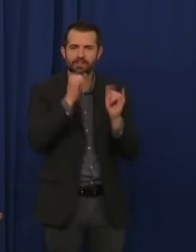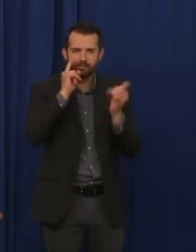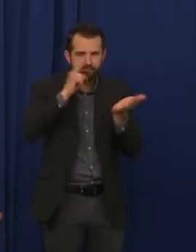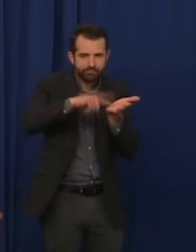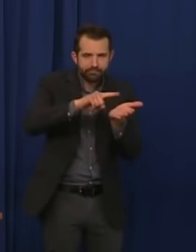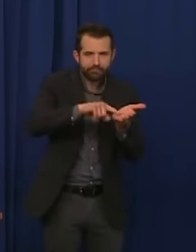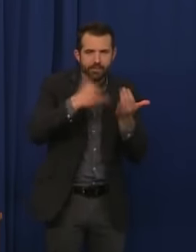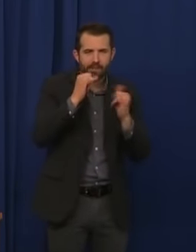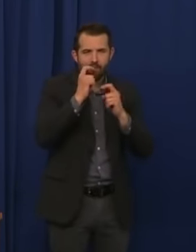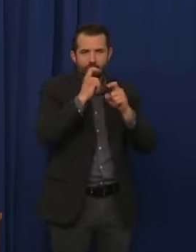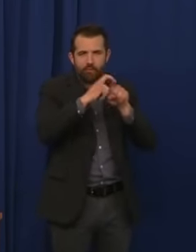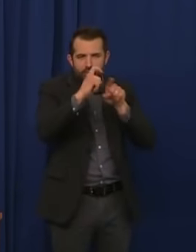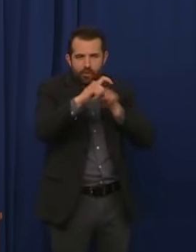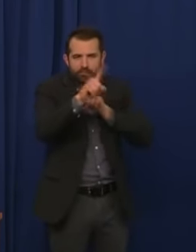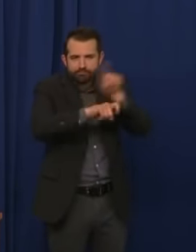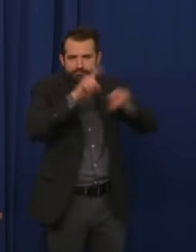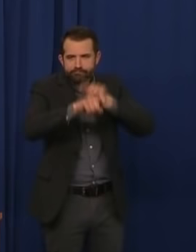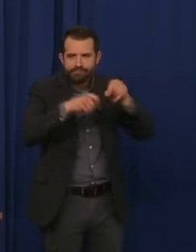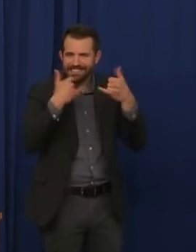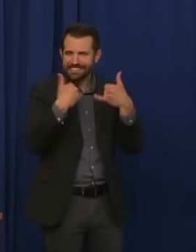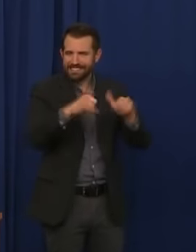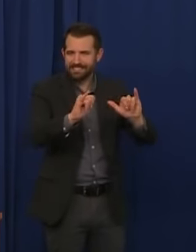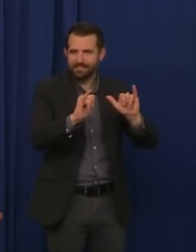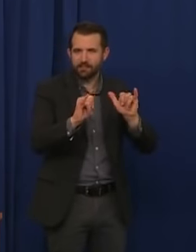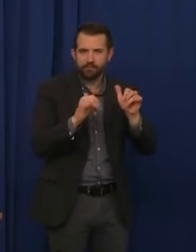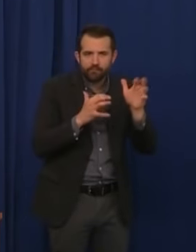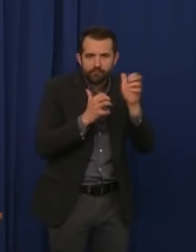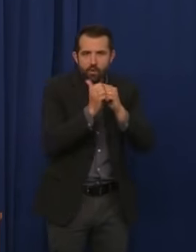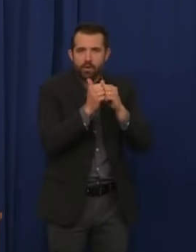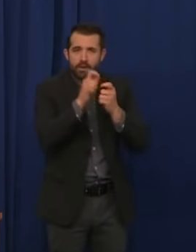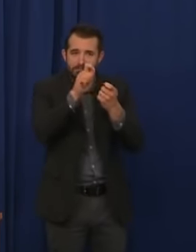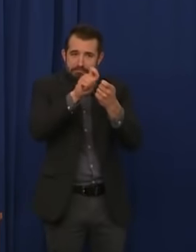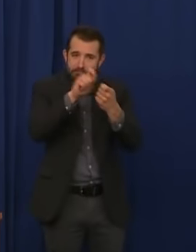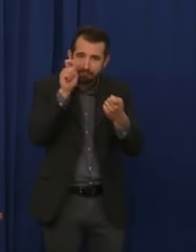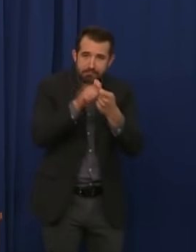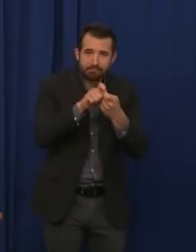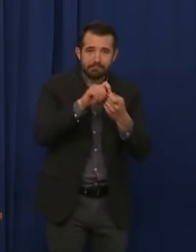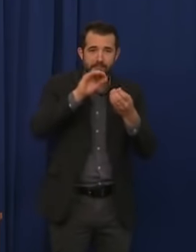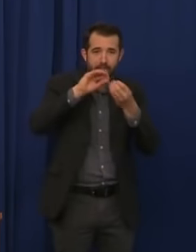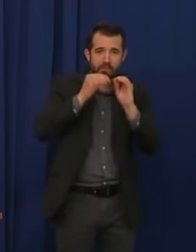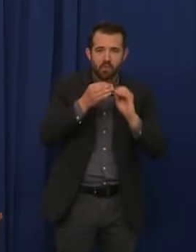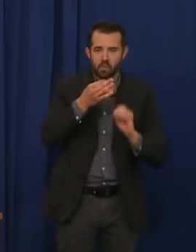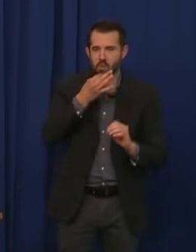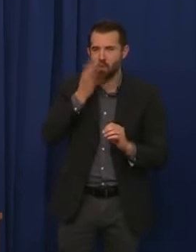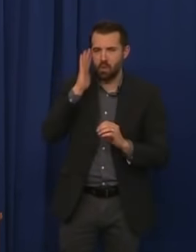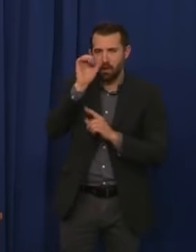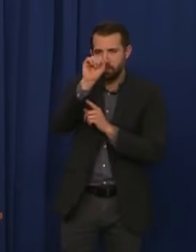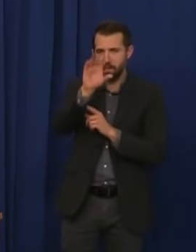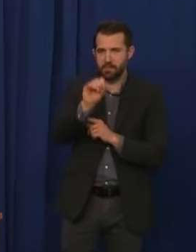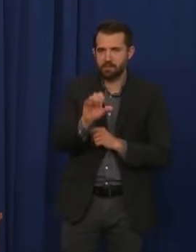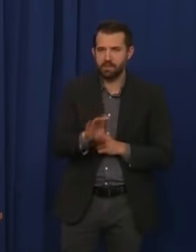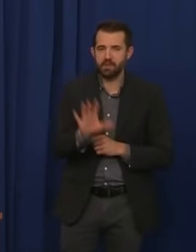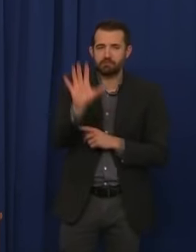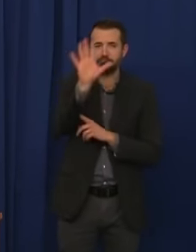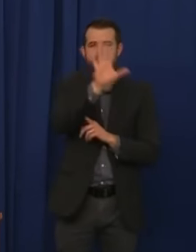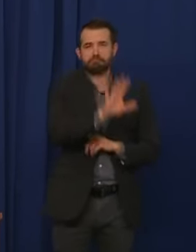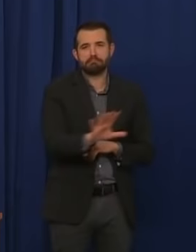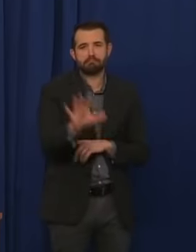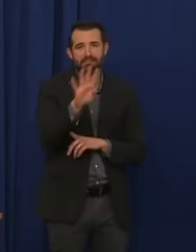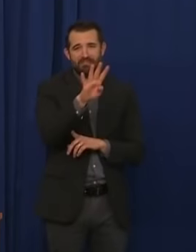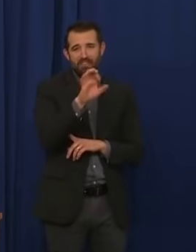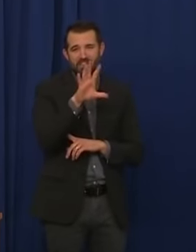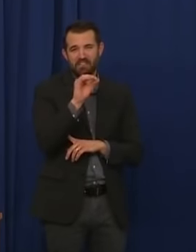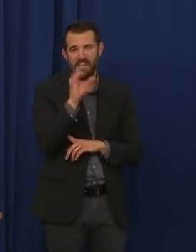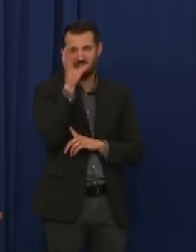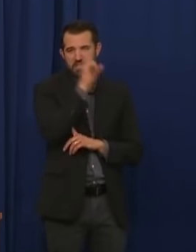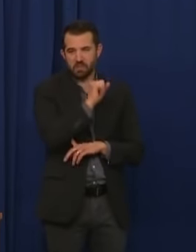and continuing with keeping tabs on them. We'll get the exact number for you in a bit, Steve, but it's roughly what I just noted, about